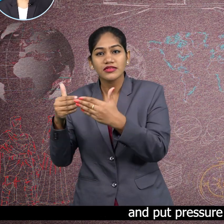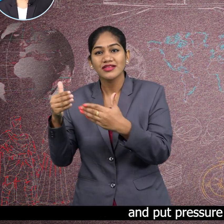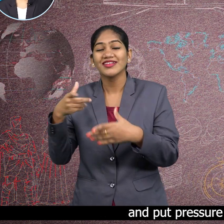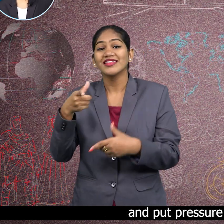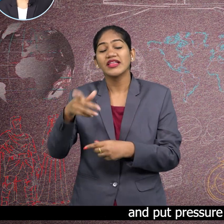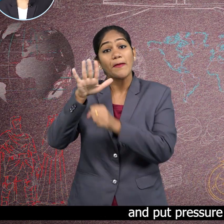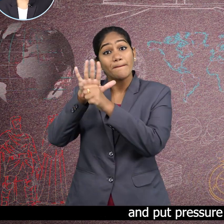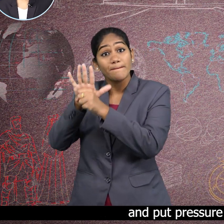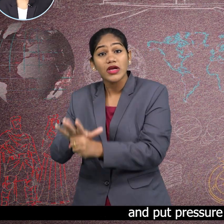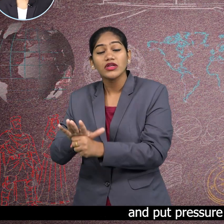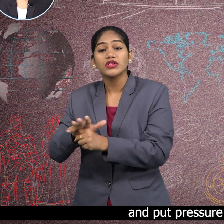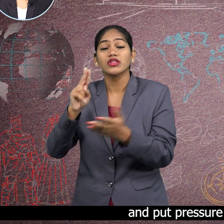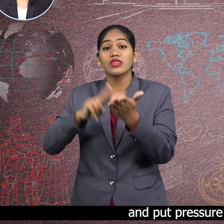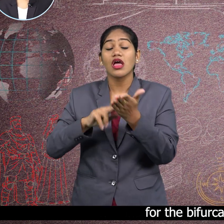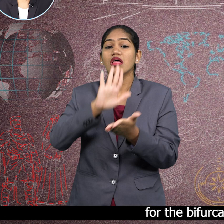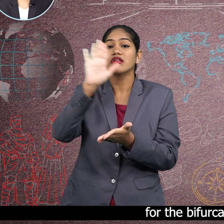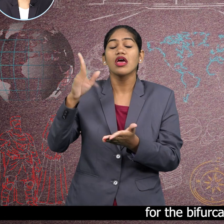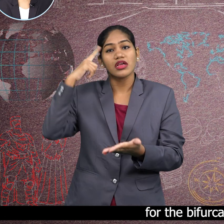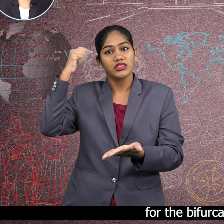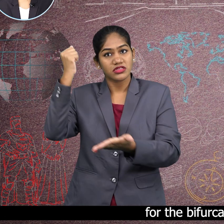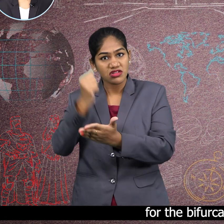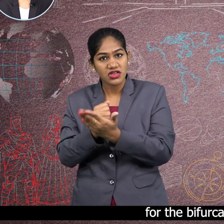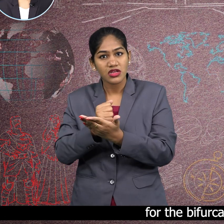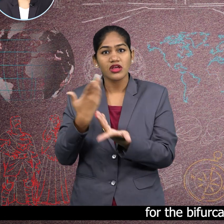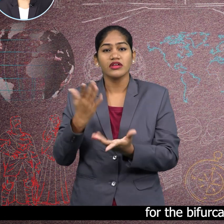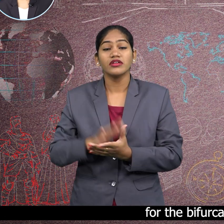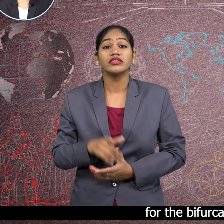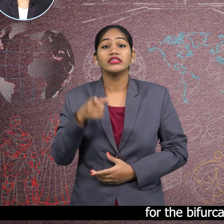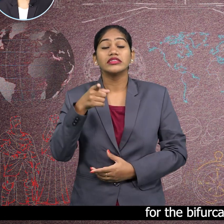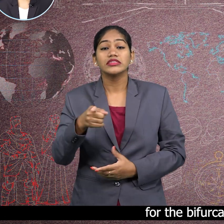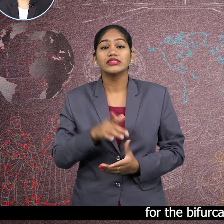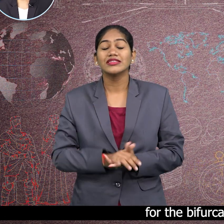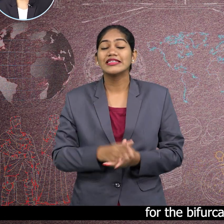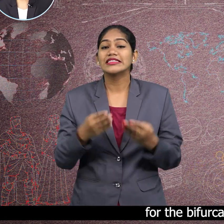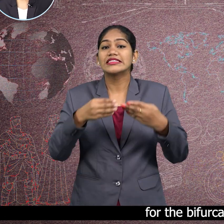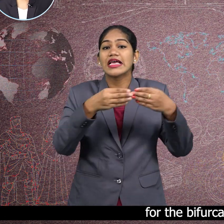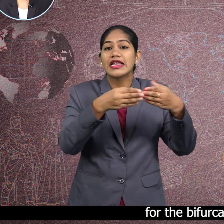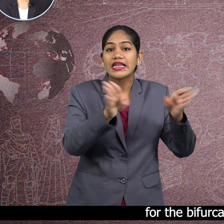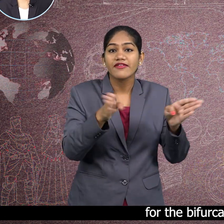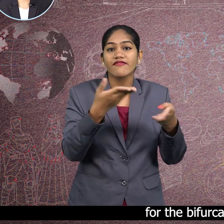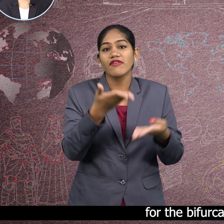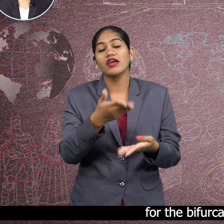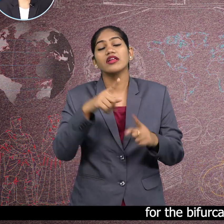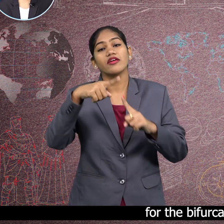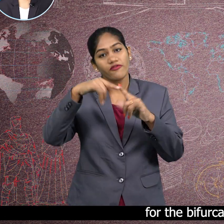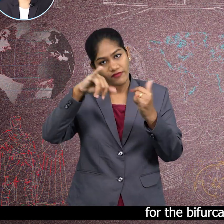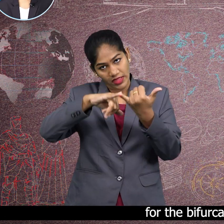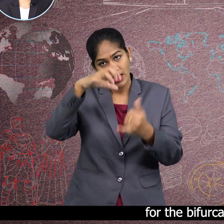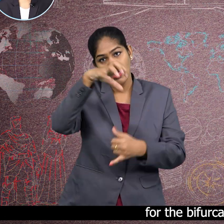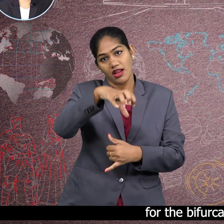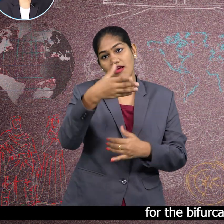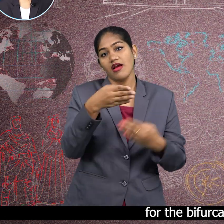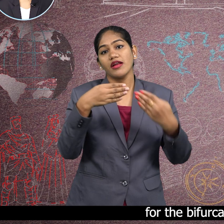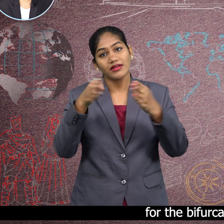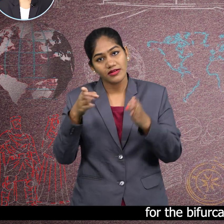national decisions for the bifurcation of Telangana.